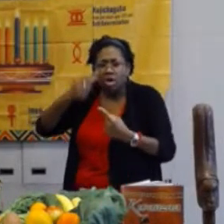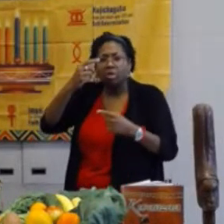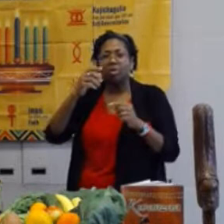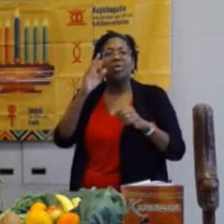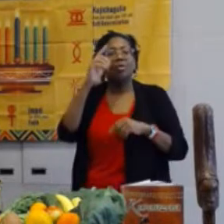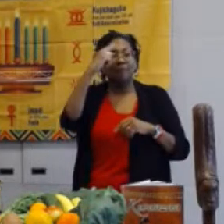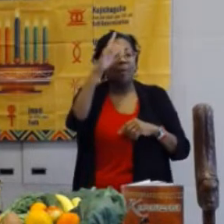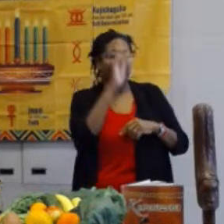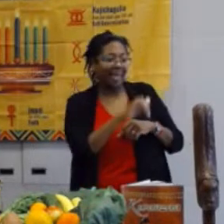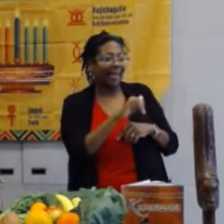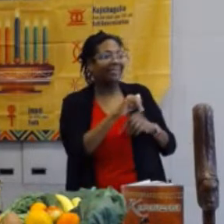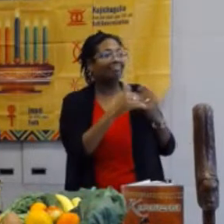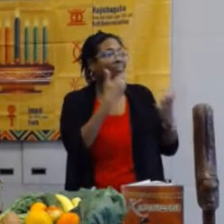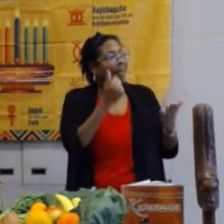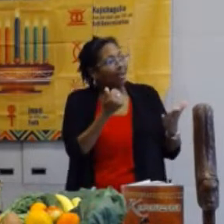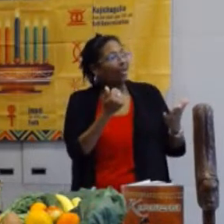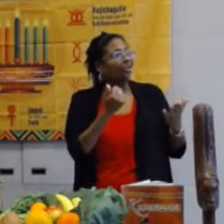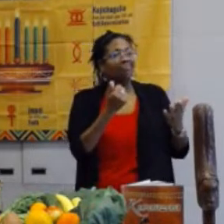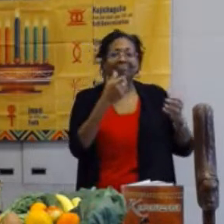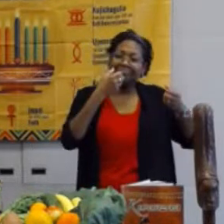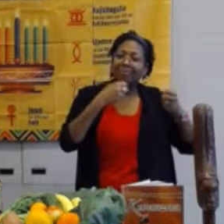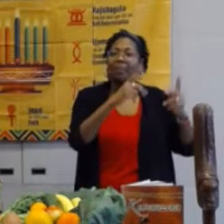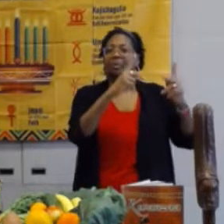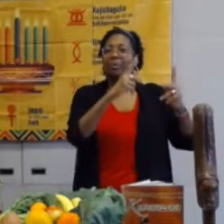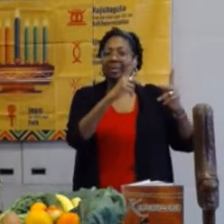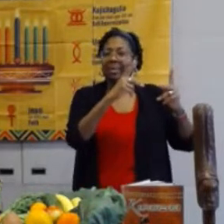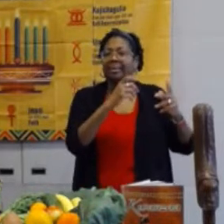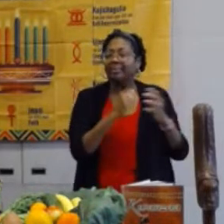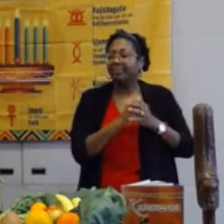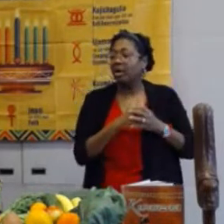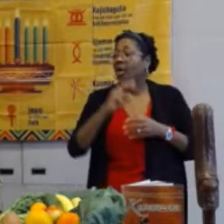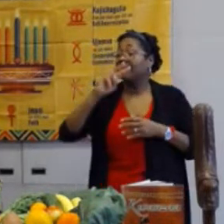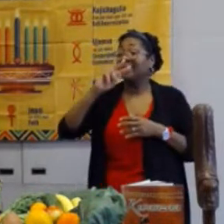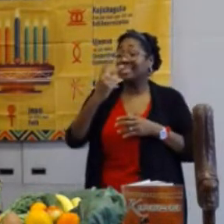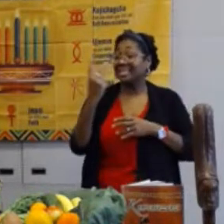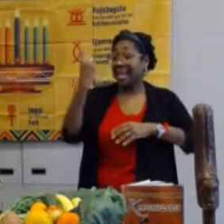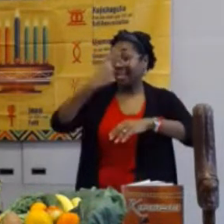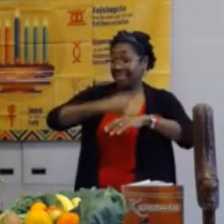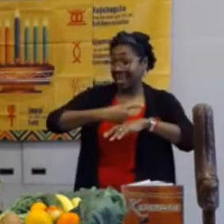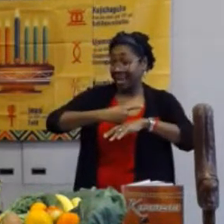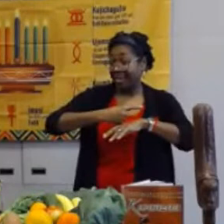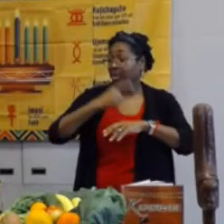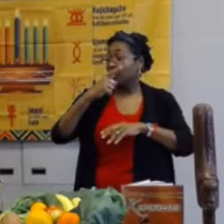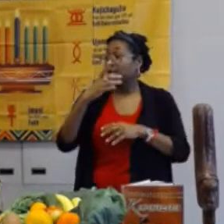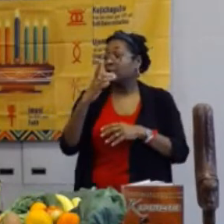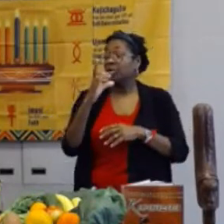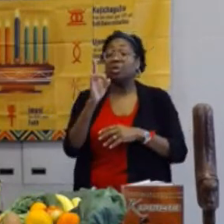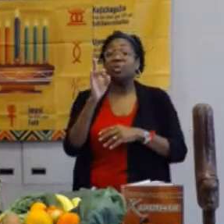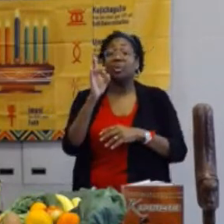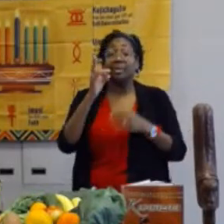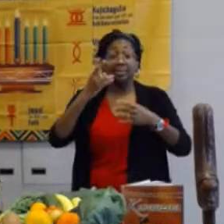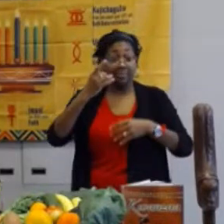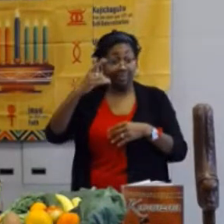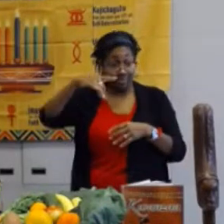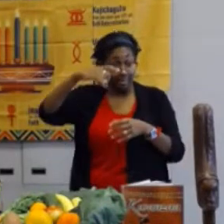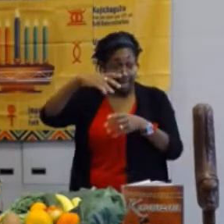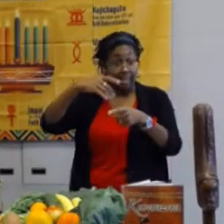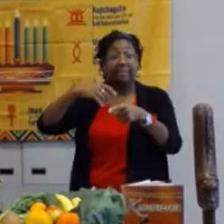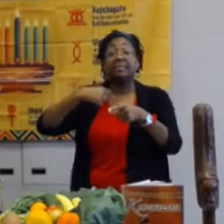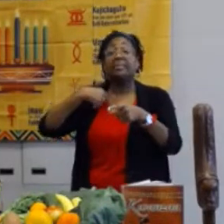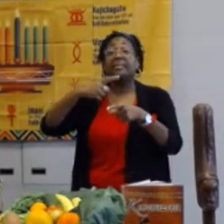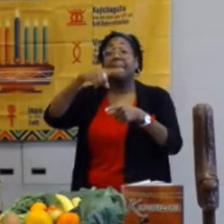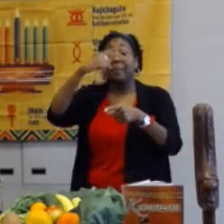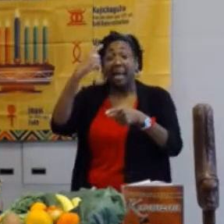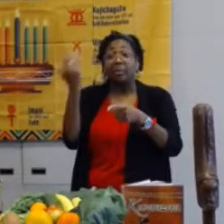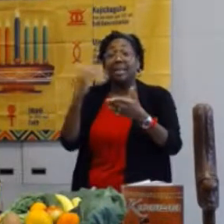better opportunity. Okay. So then on the second day, you would light the black candle again, and